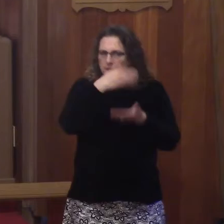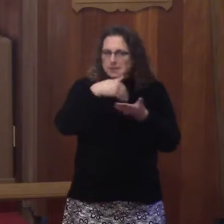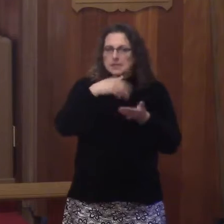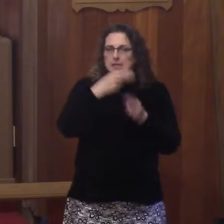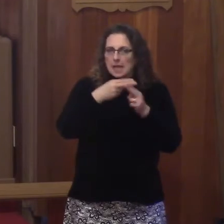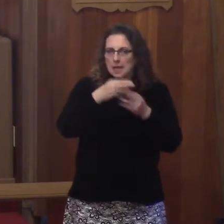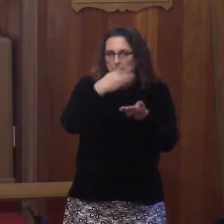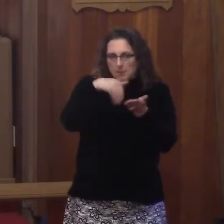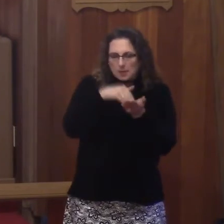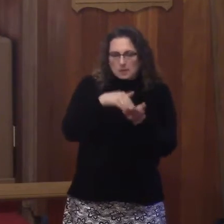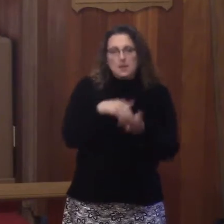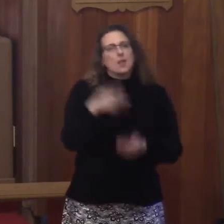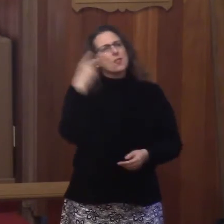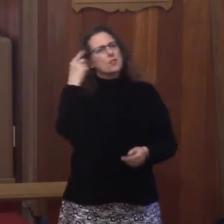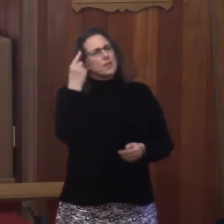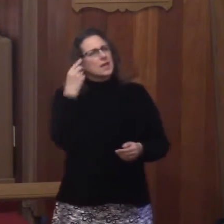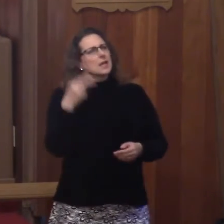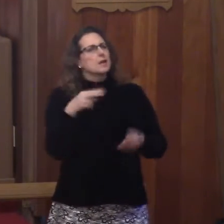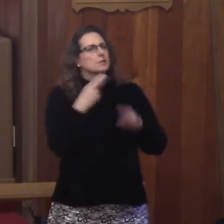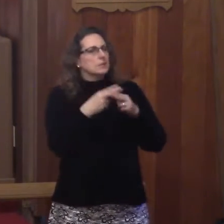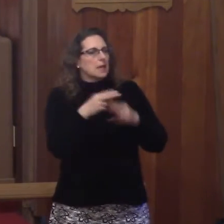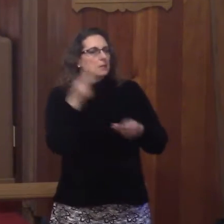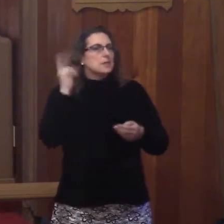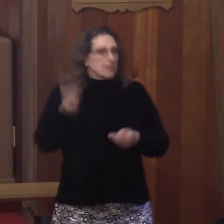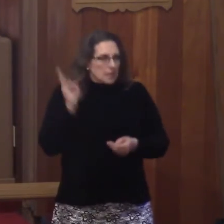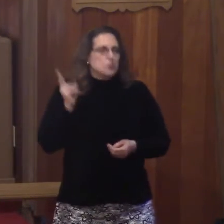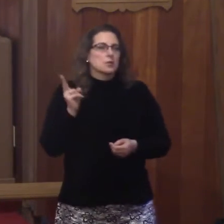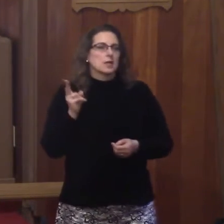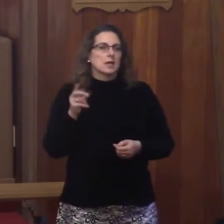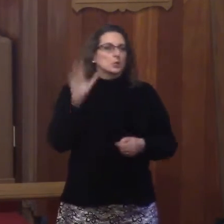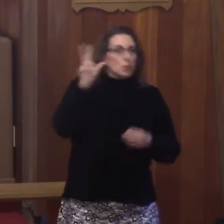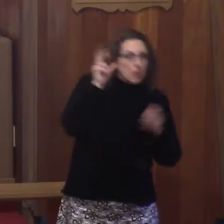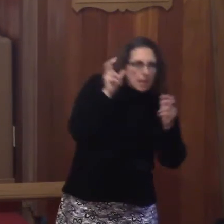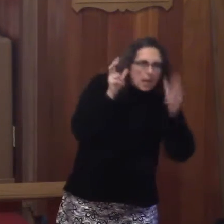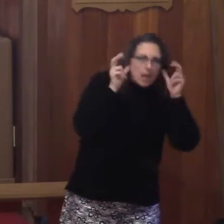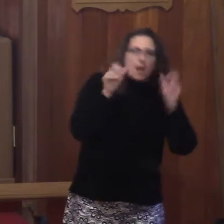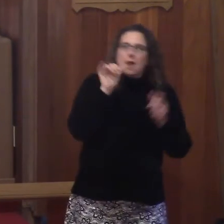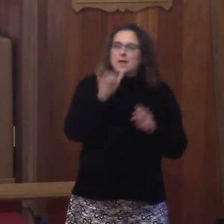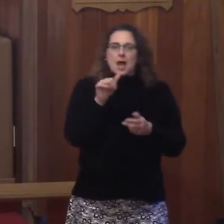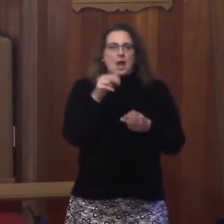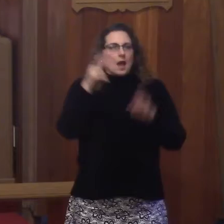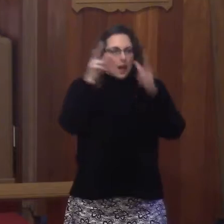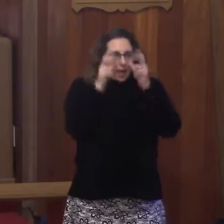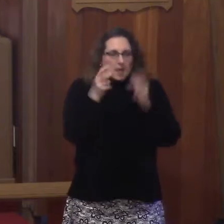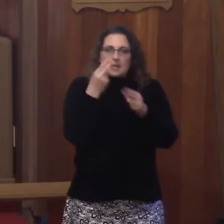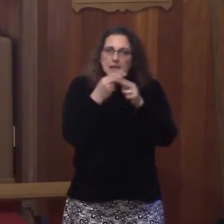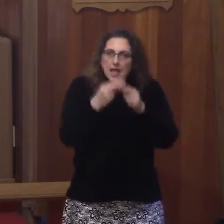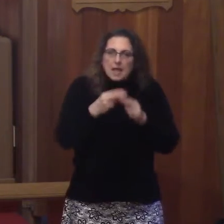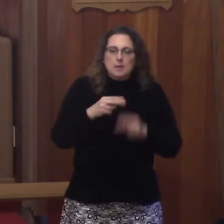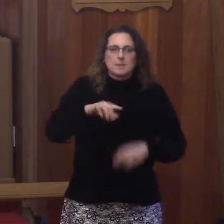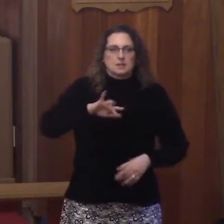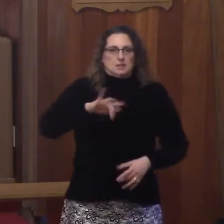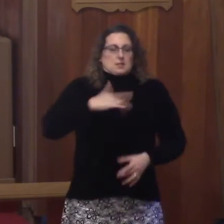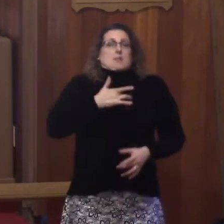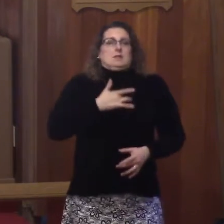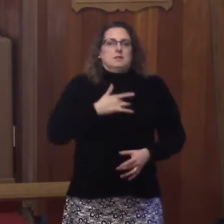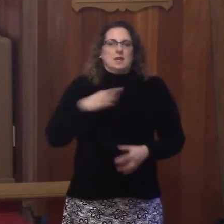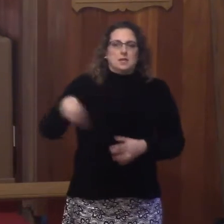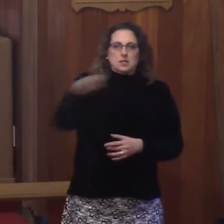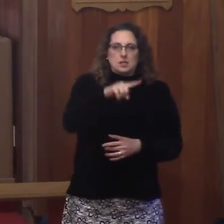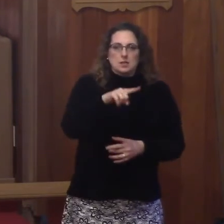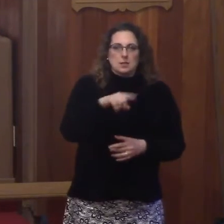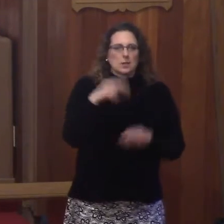names in history that when you hear that name now, it affects you emotionally when you hear a name like Adolf, Stalin, or